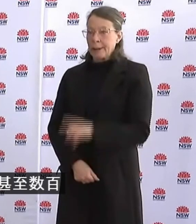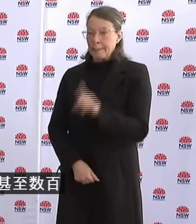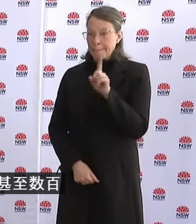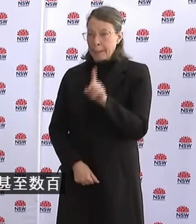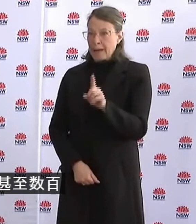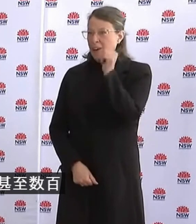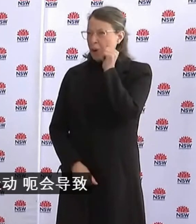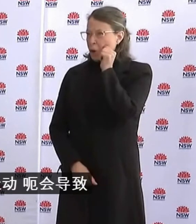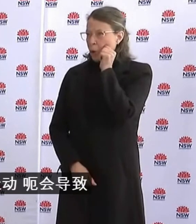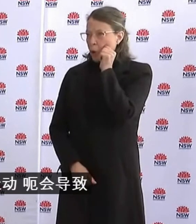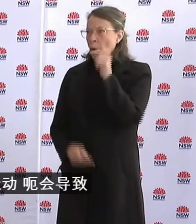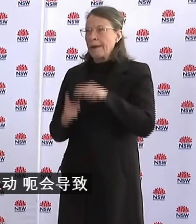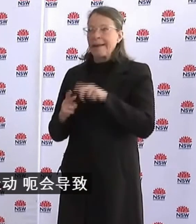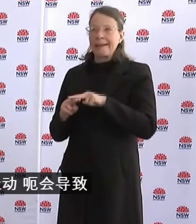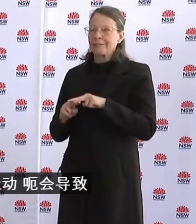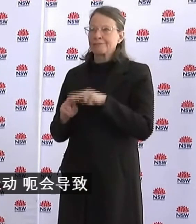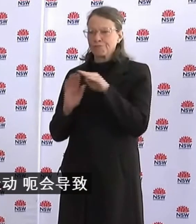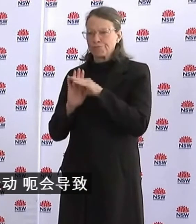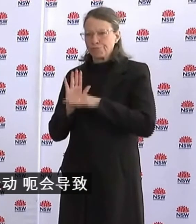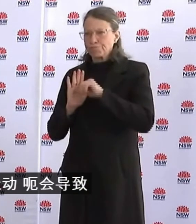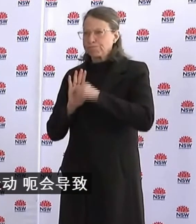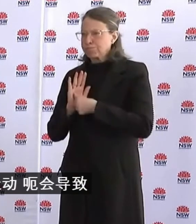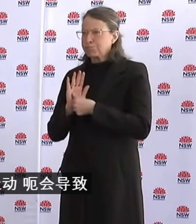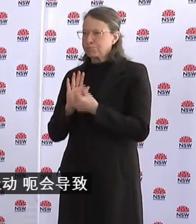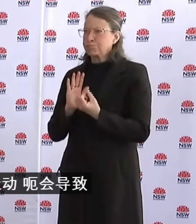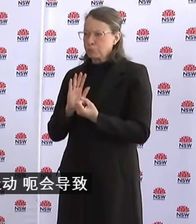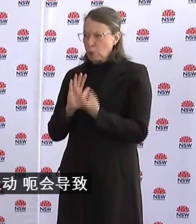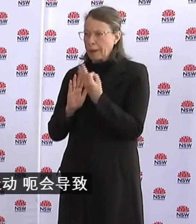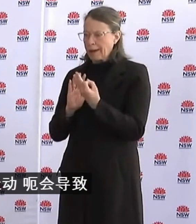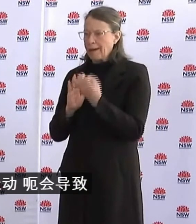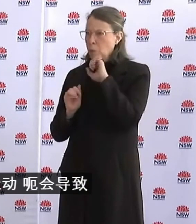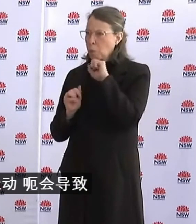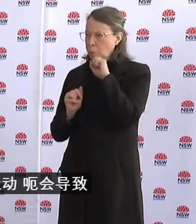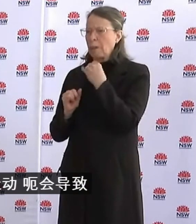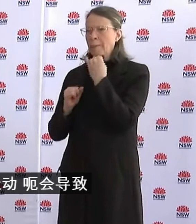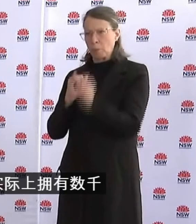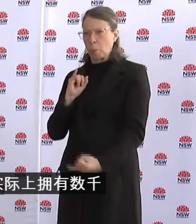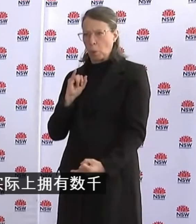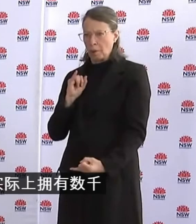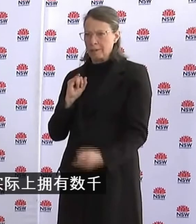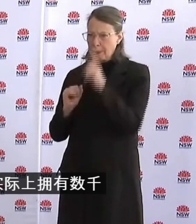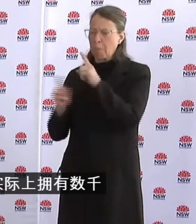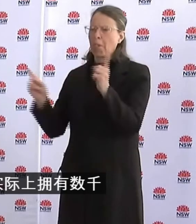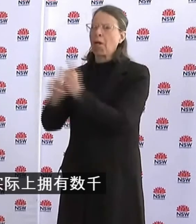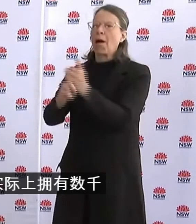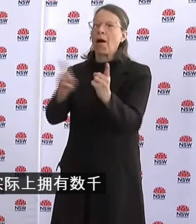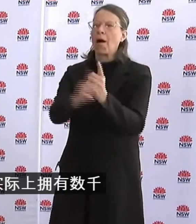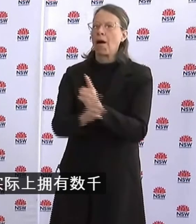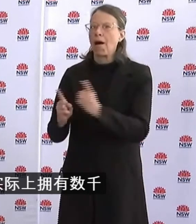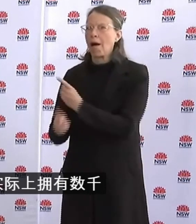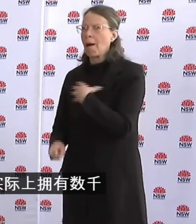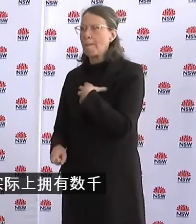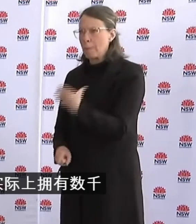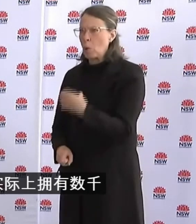of thousands, if not hundreds of thousands of people moving around at multiple sites would have resulted us in having far more, or